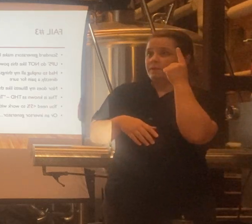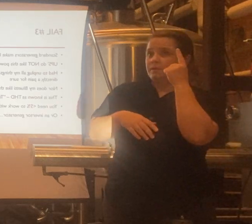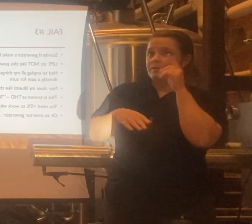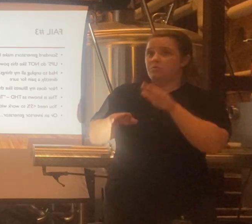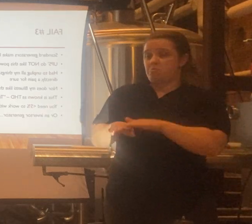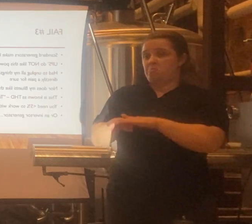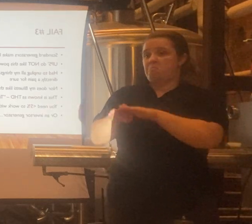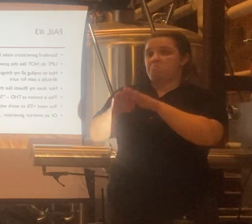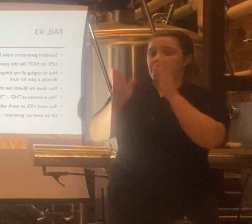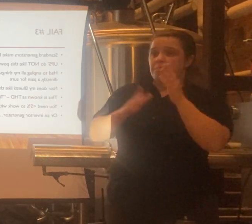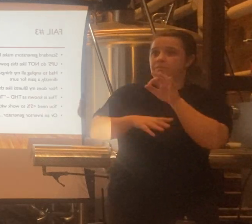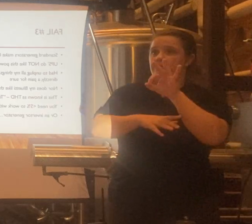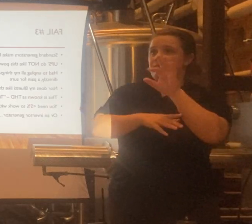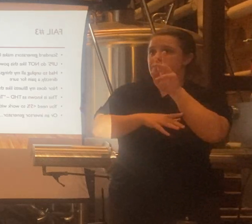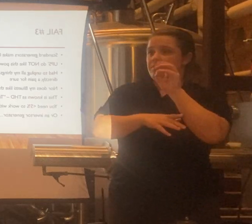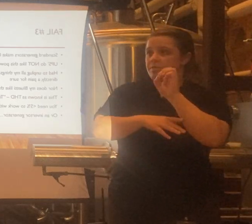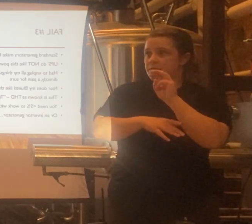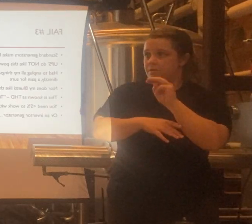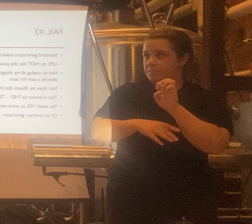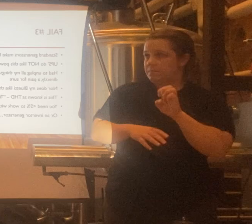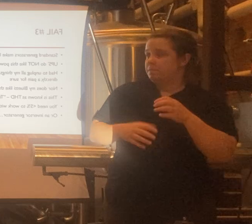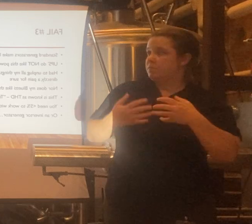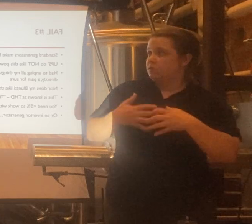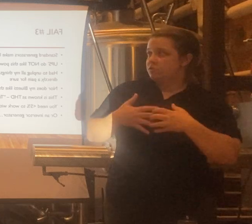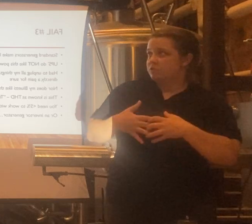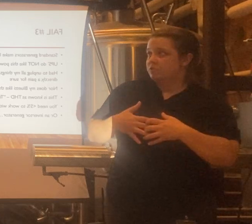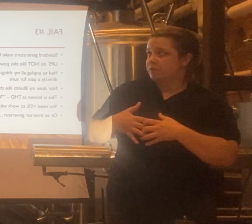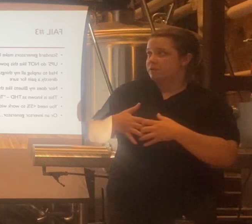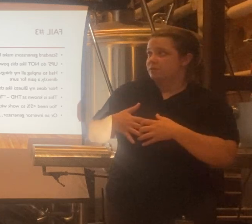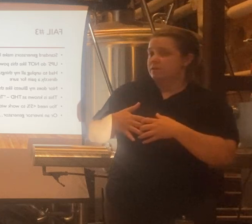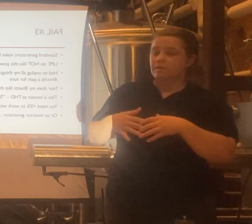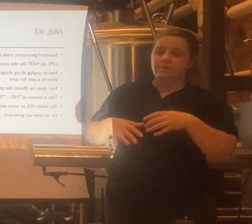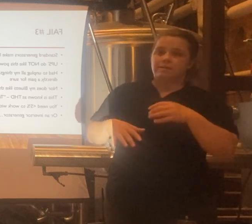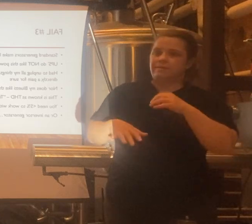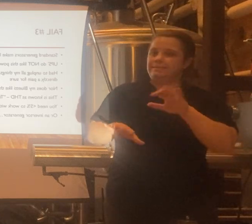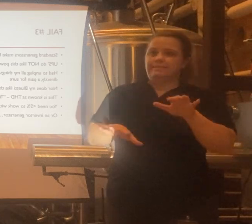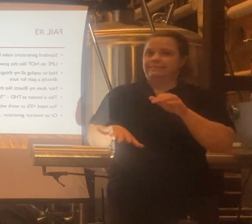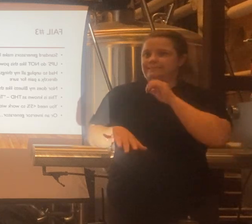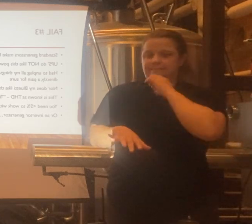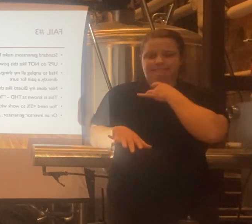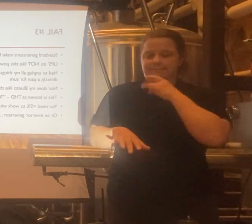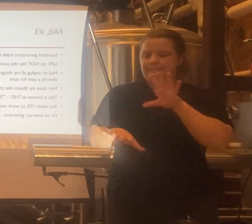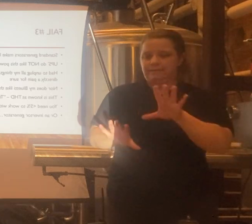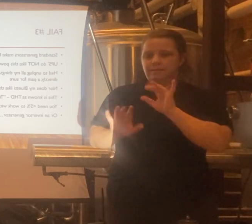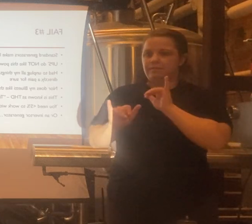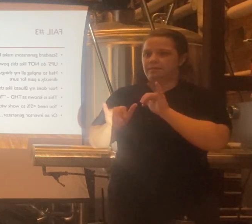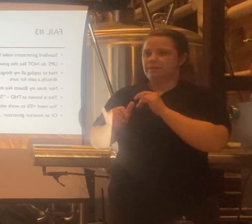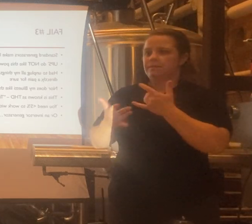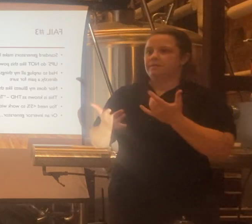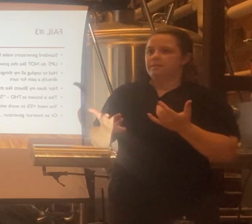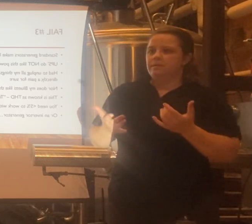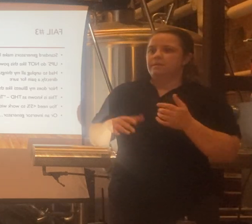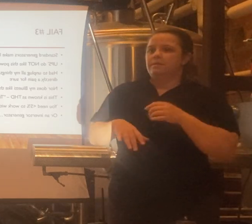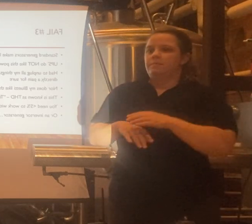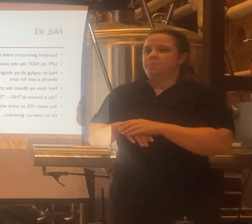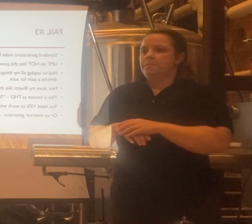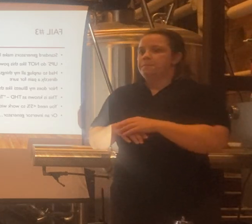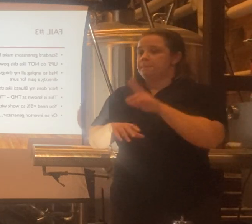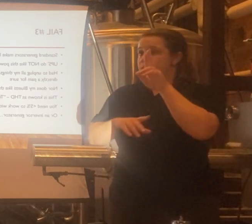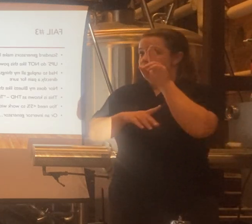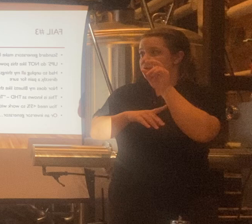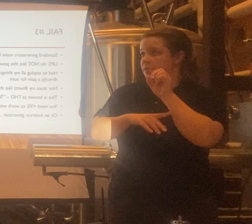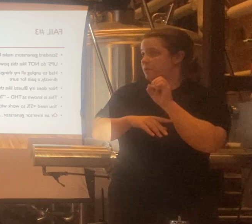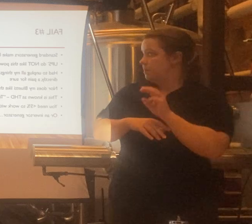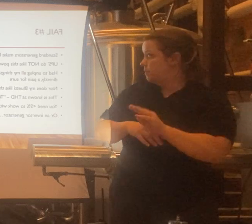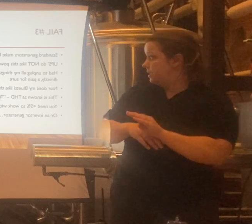beep, beep, beep, and going on and off because the power was so dirty that it didn't like it. It thought there was a power outage. So, the power's good. Okay, back on.